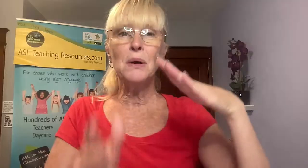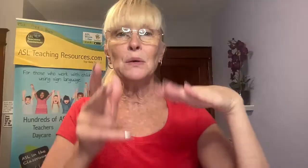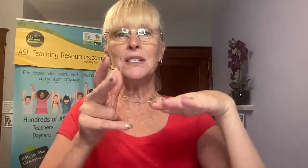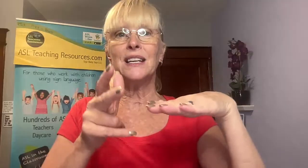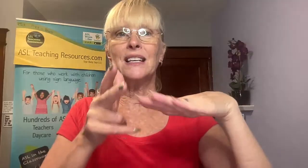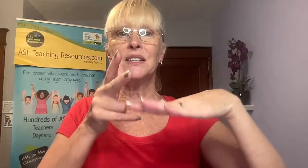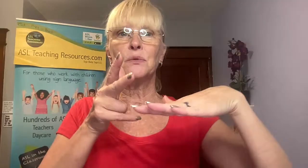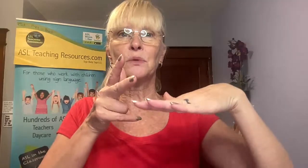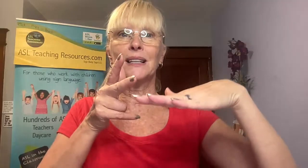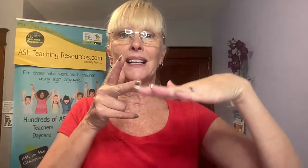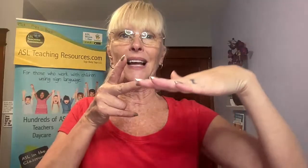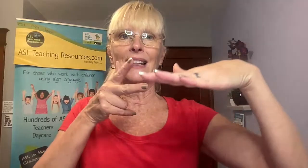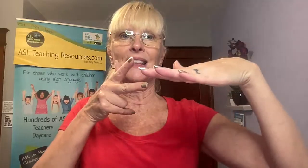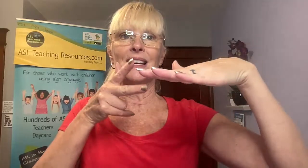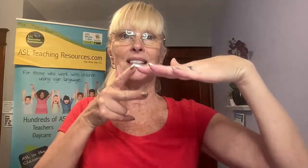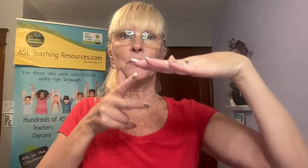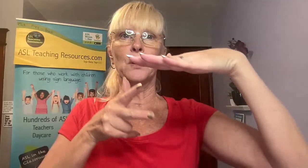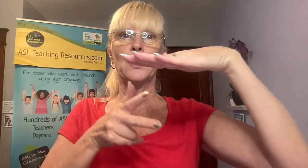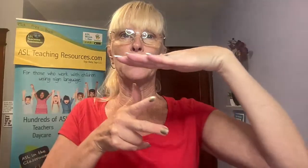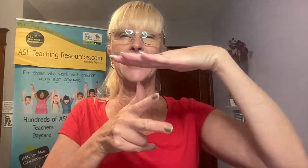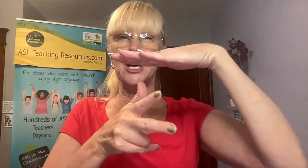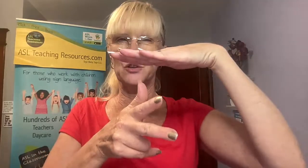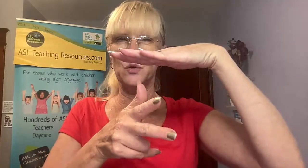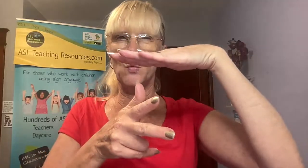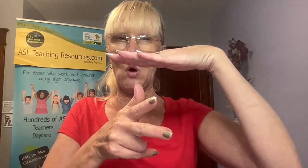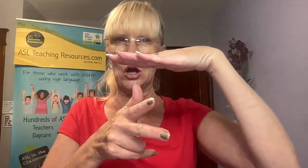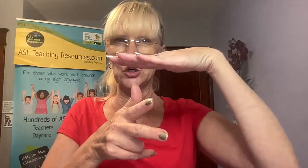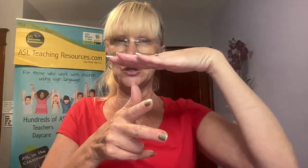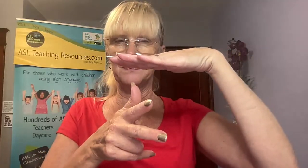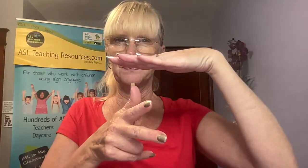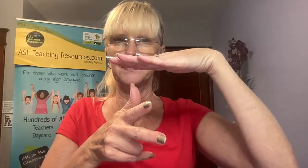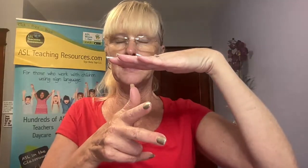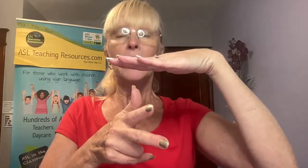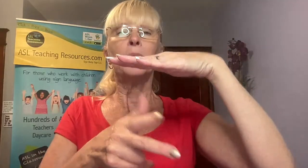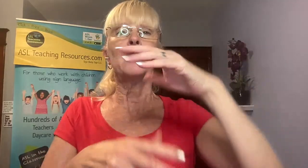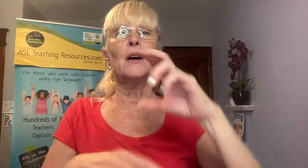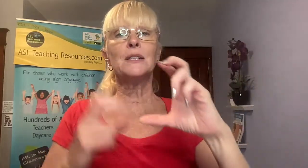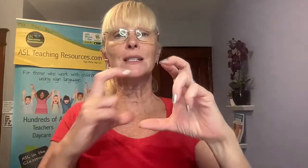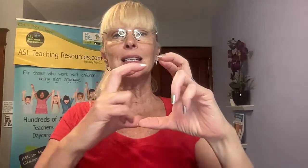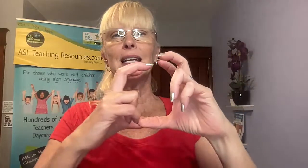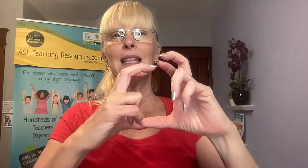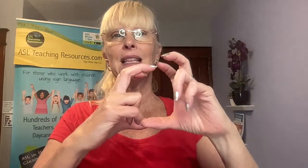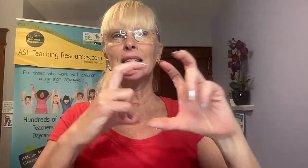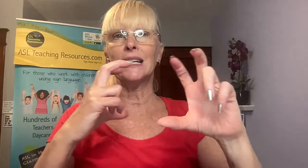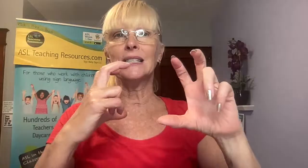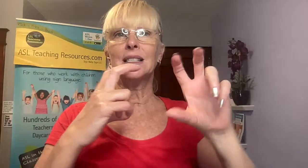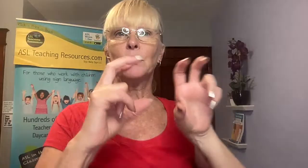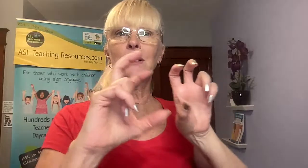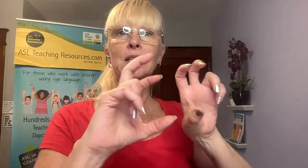most is really like this, where it goes under the water. But I've also seen this, where it's a